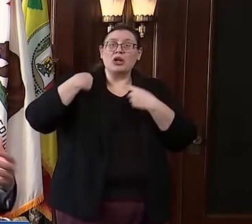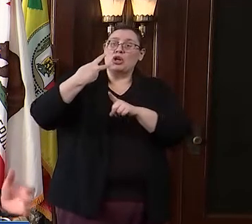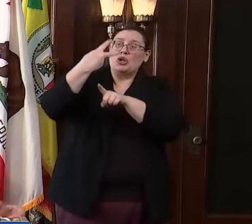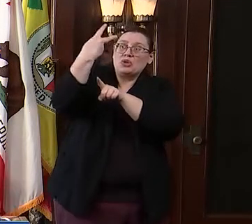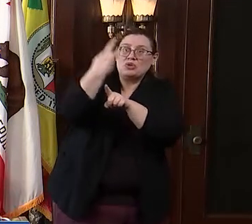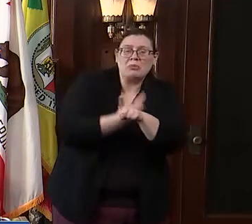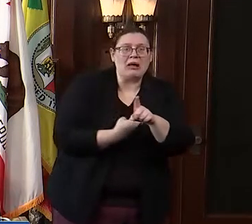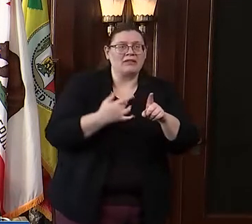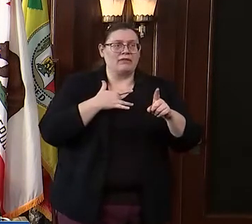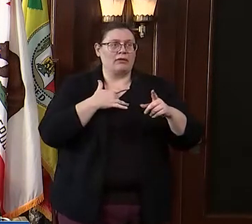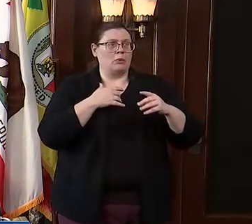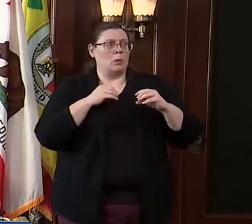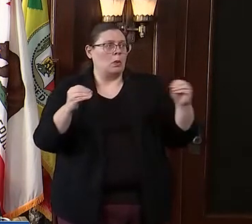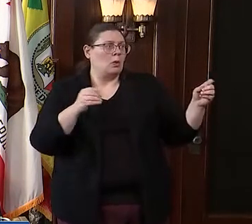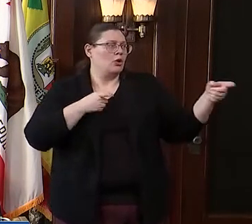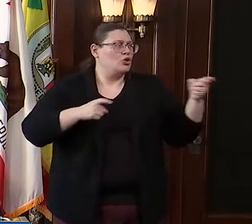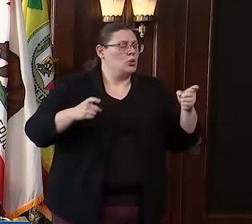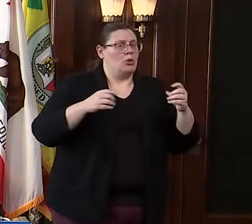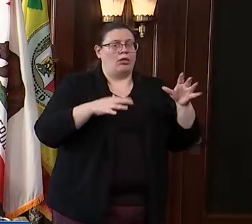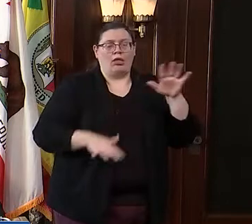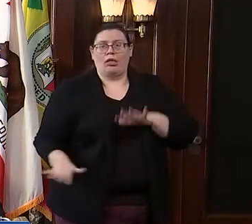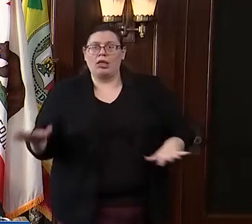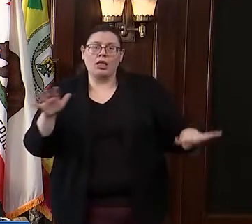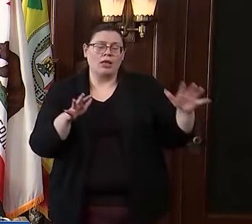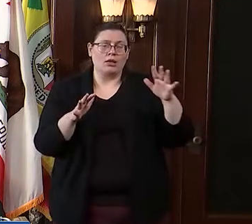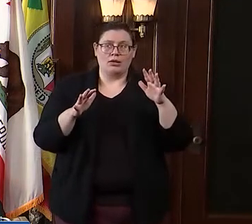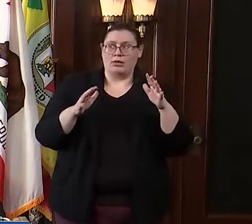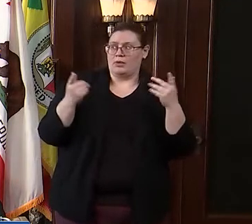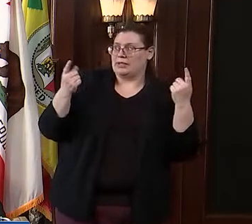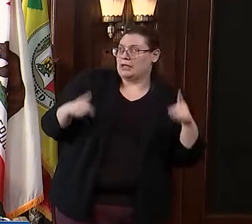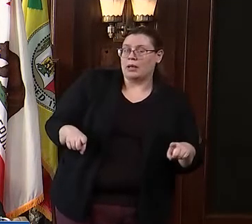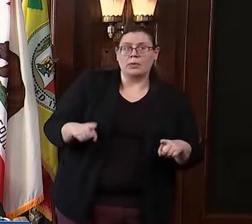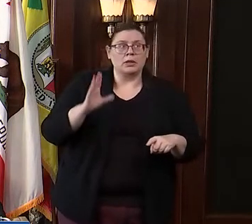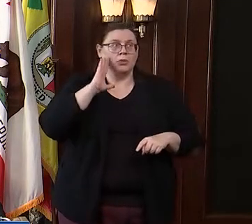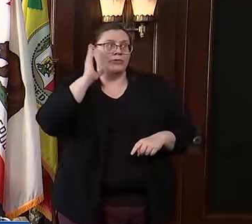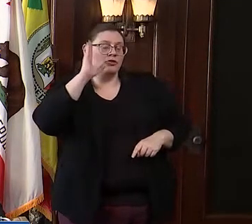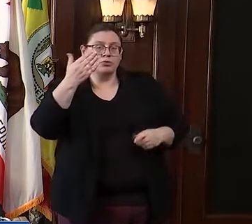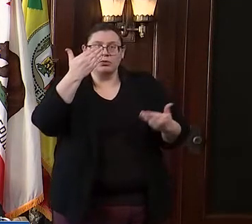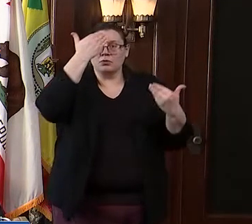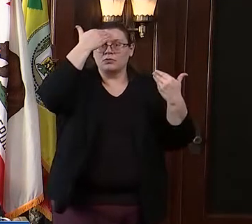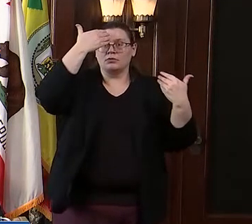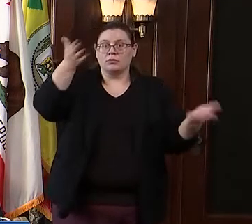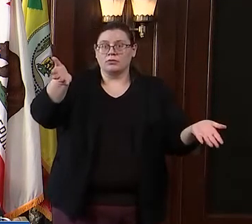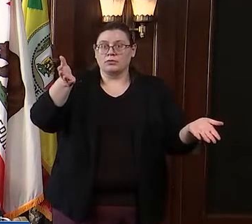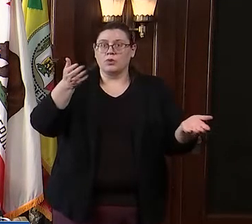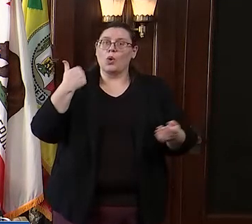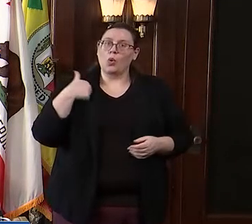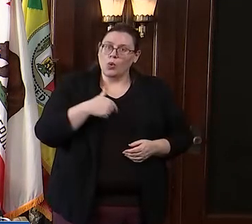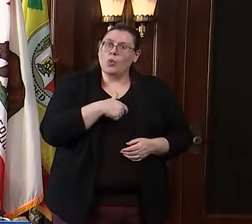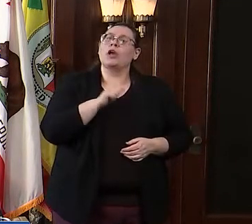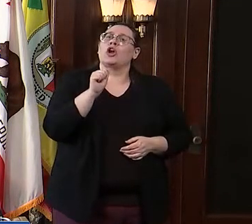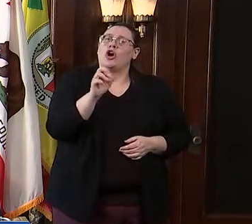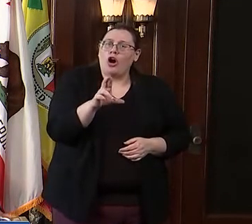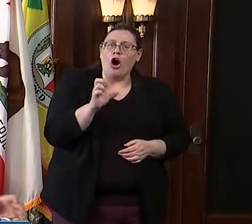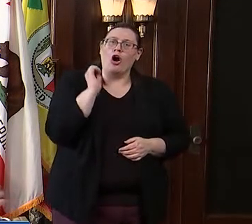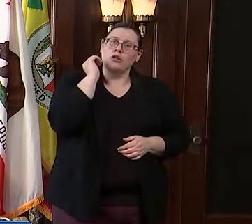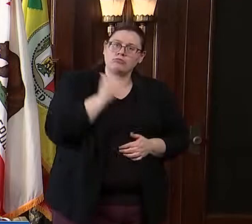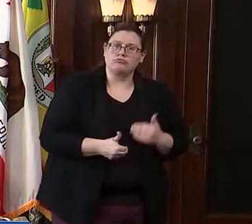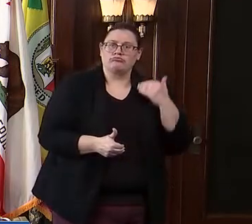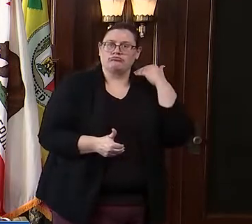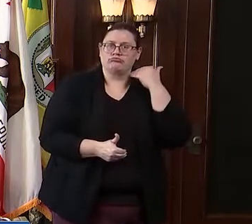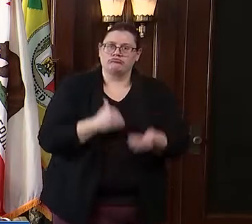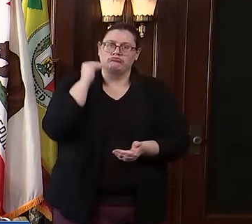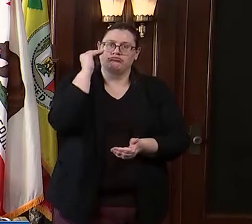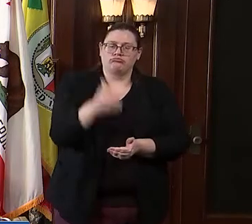we are unmoored. We don't know where we're at and what the future holds, but we're getting through this. Together, we're